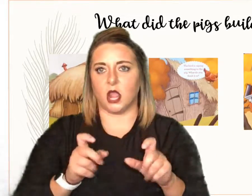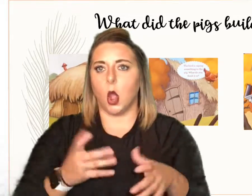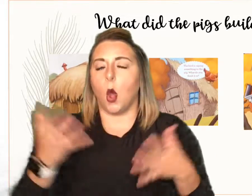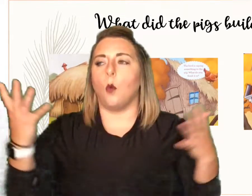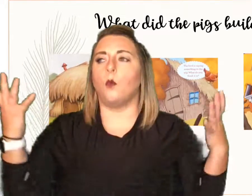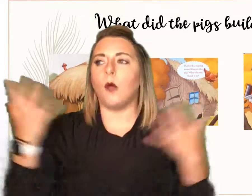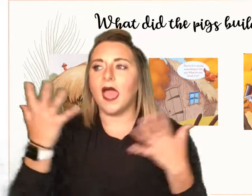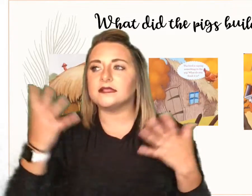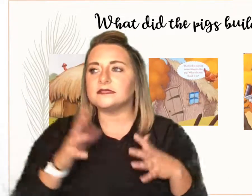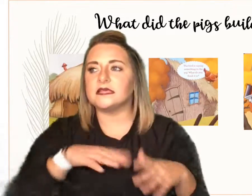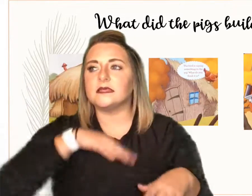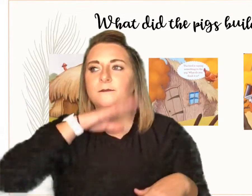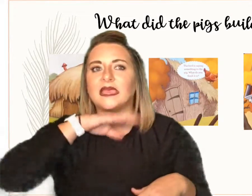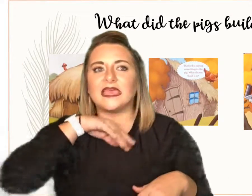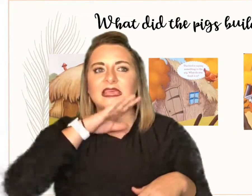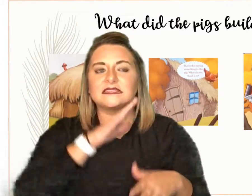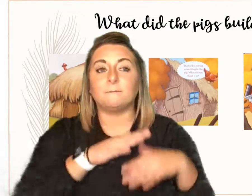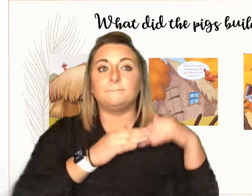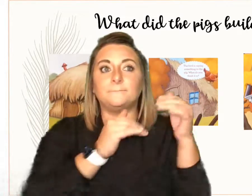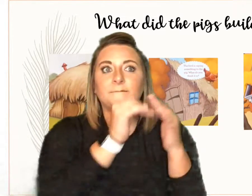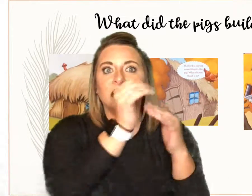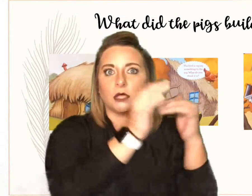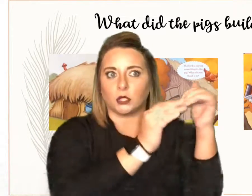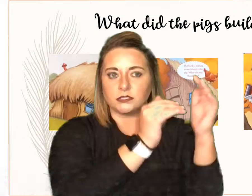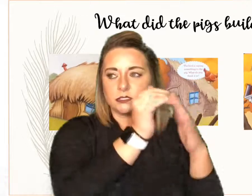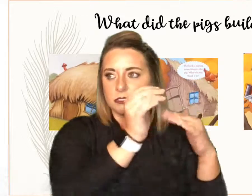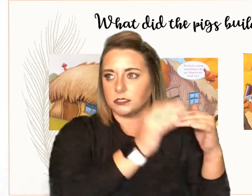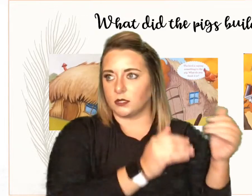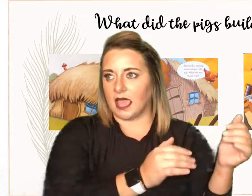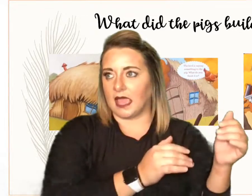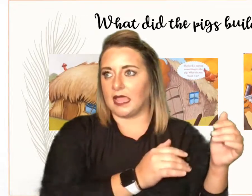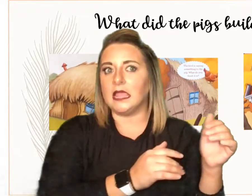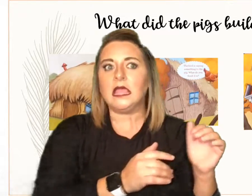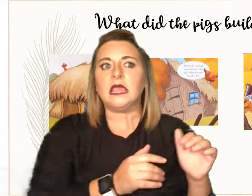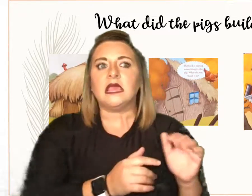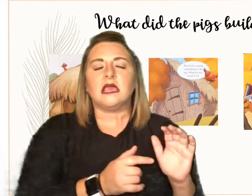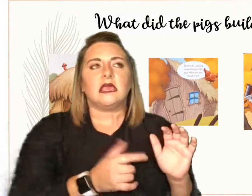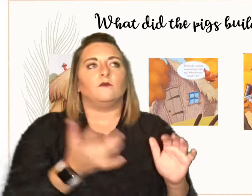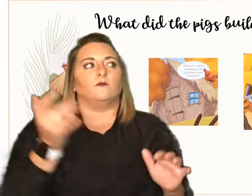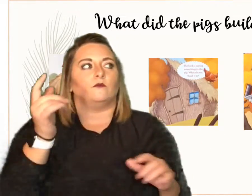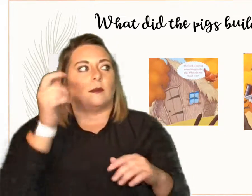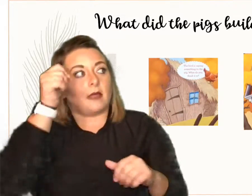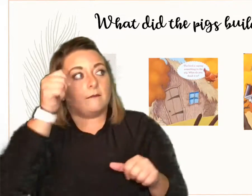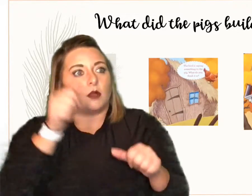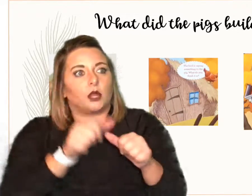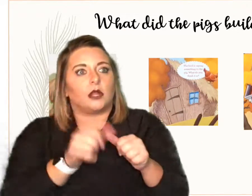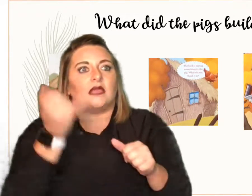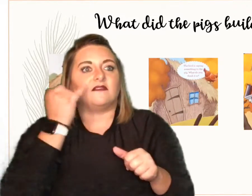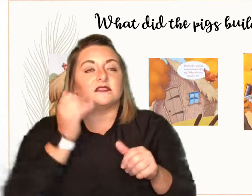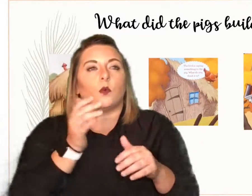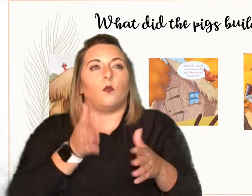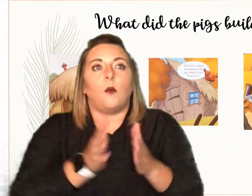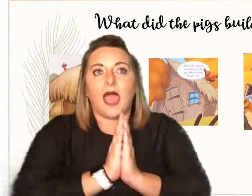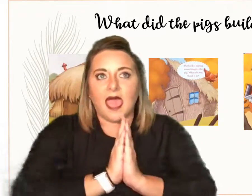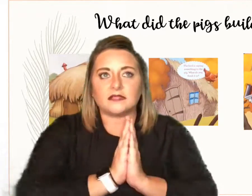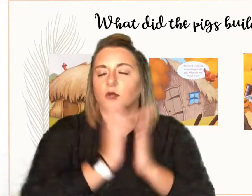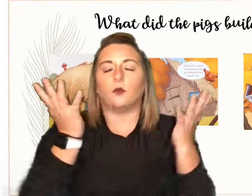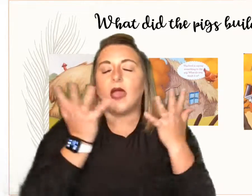question. What did the pigs build? Okay. Remember, if